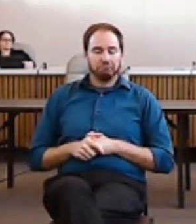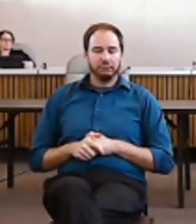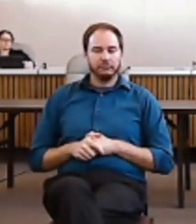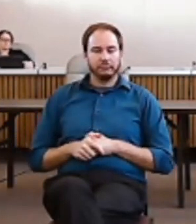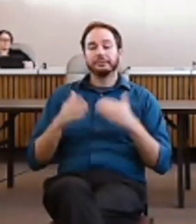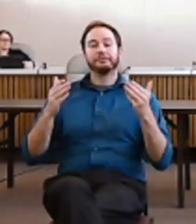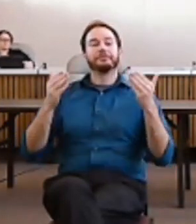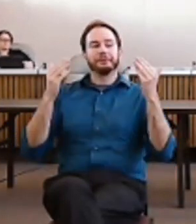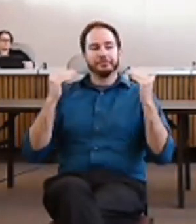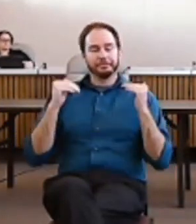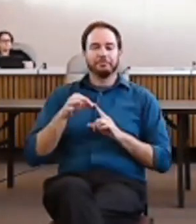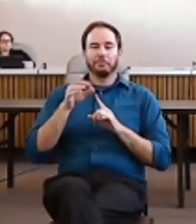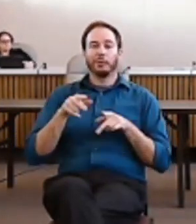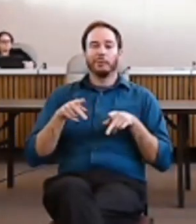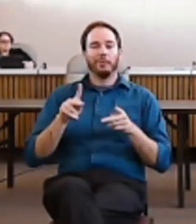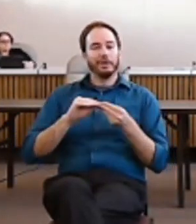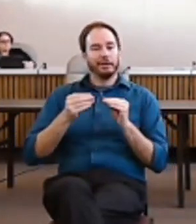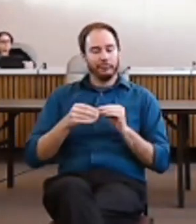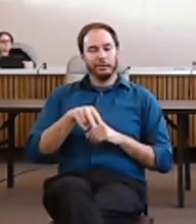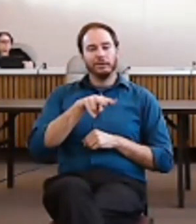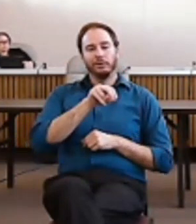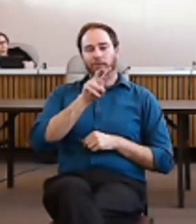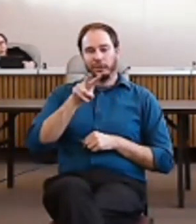Next up, we have special use permit application number